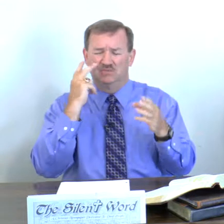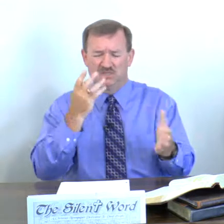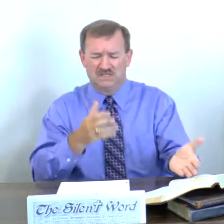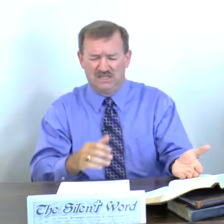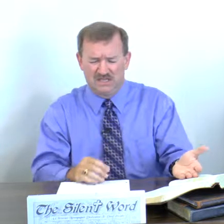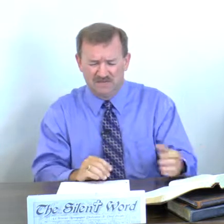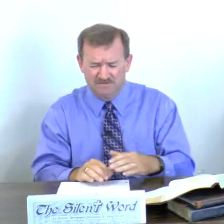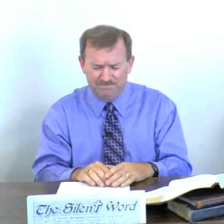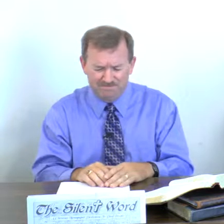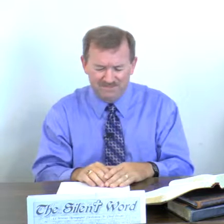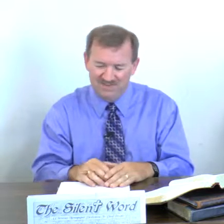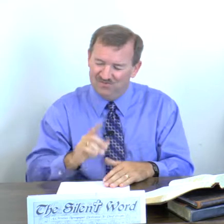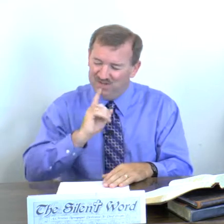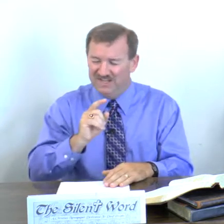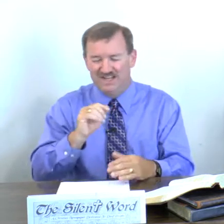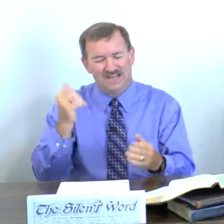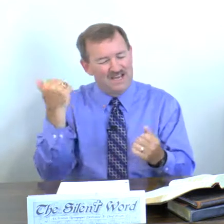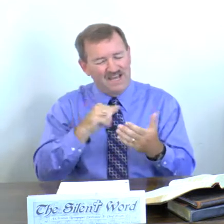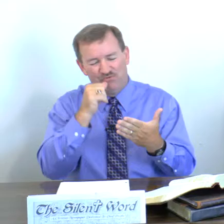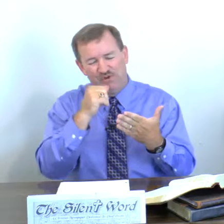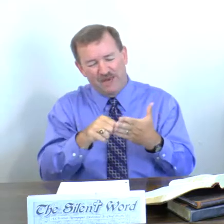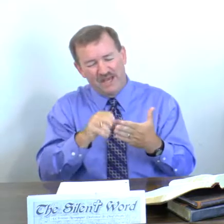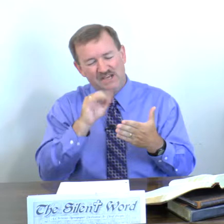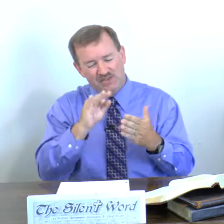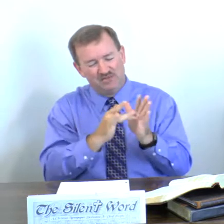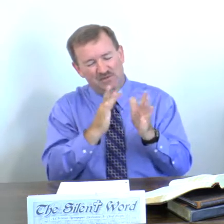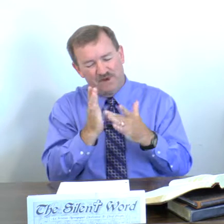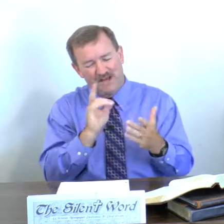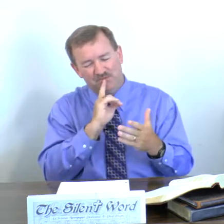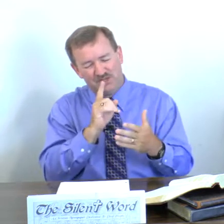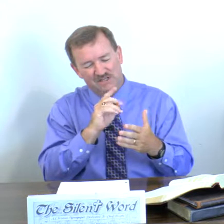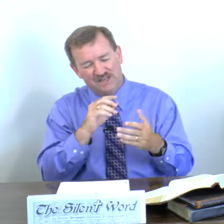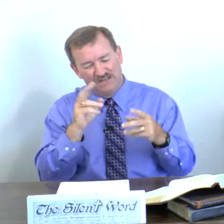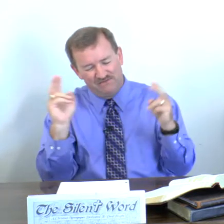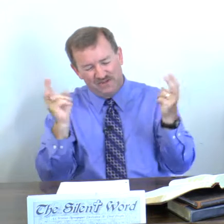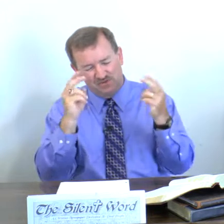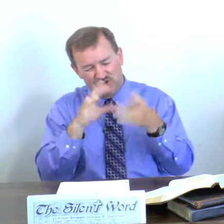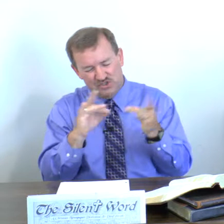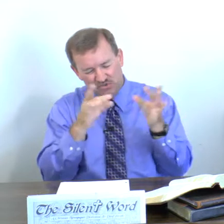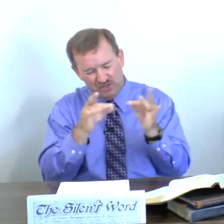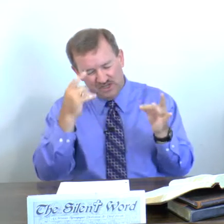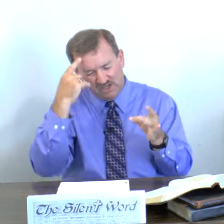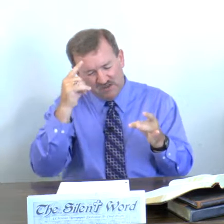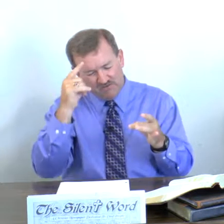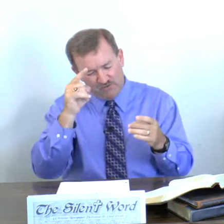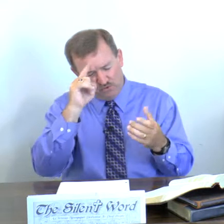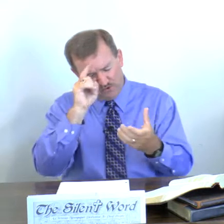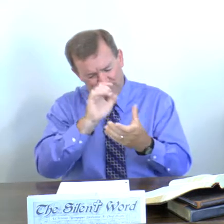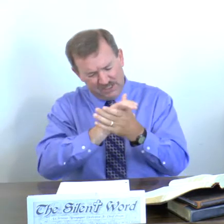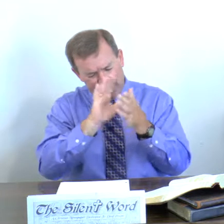we see here. Really, every page of the Bible is a victory story for